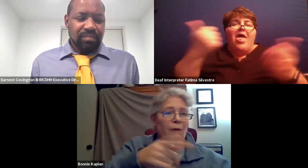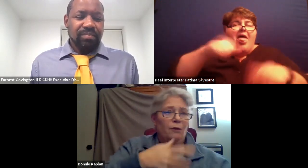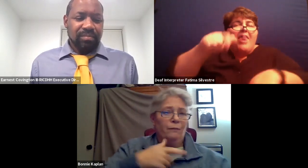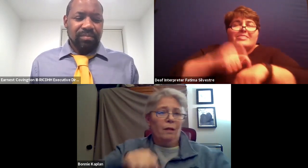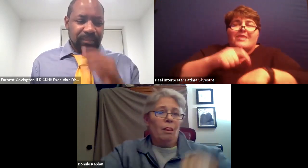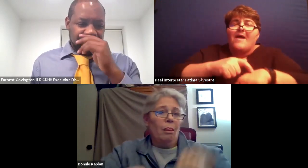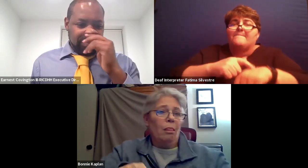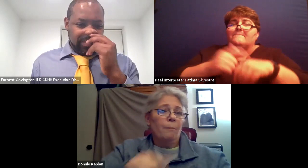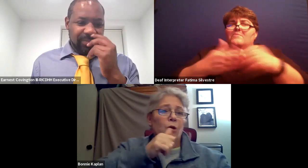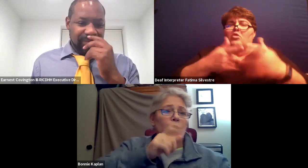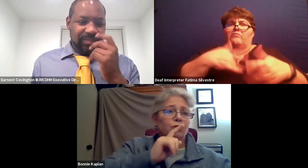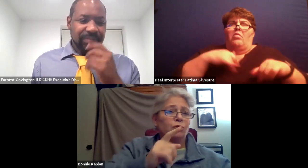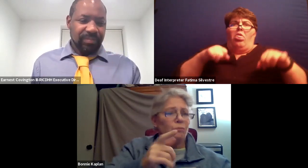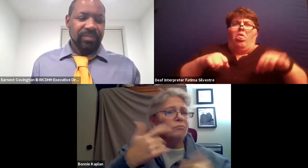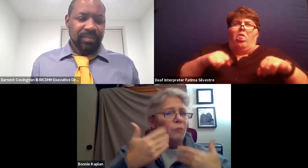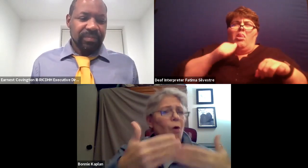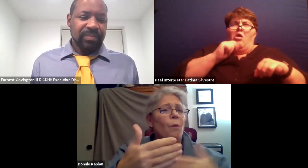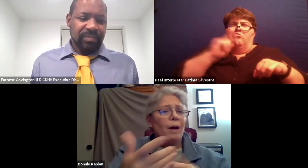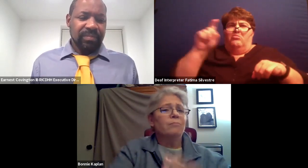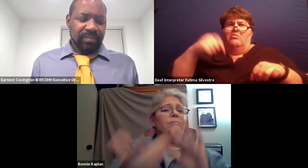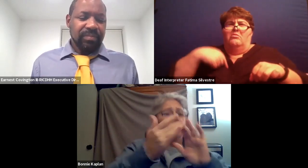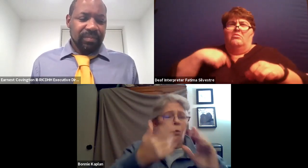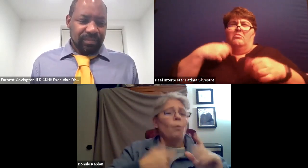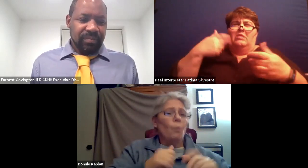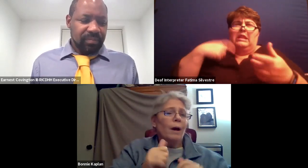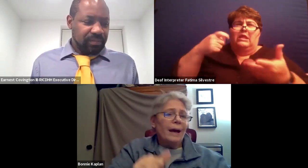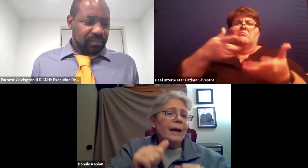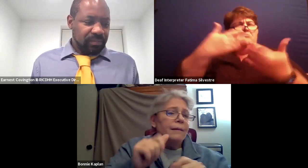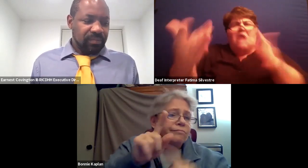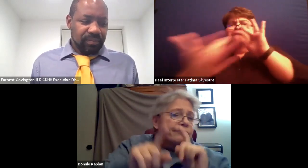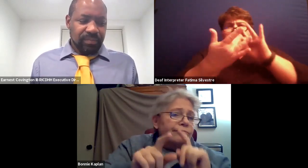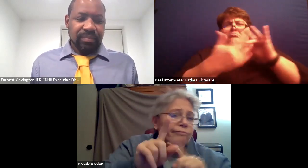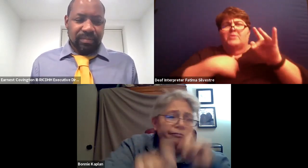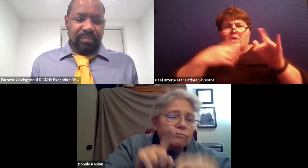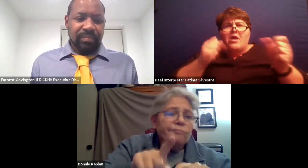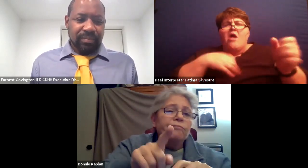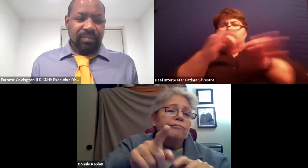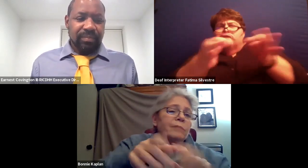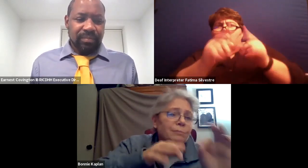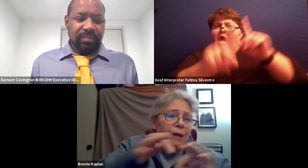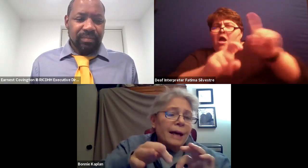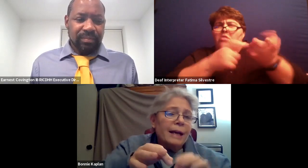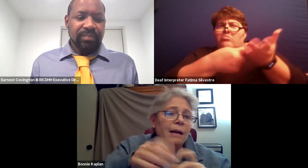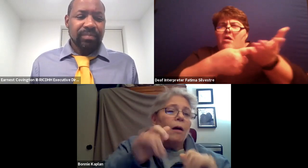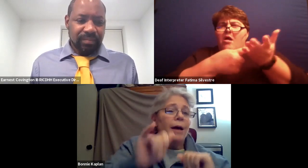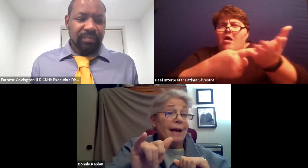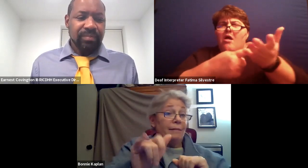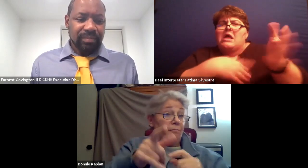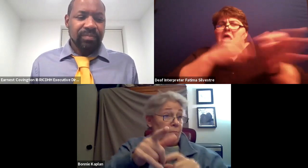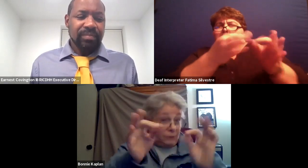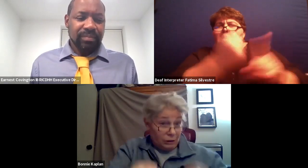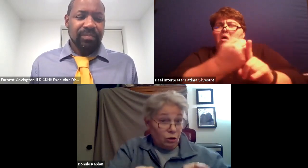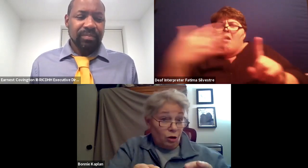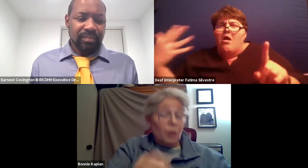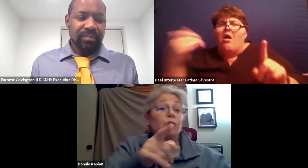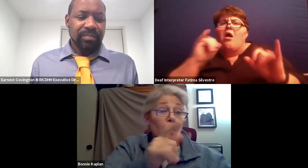us anytime. If you're not sure, just go ahead and contact us and we'll have a conversation and